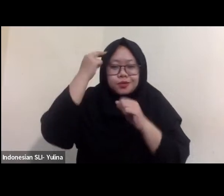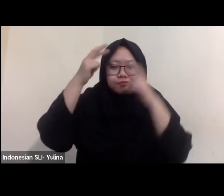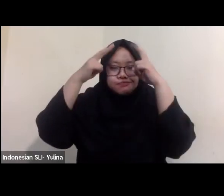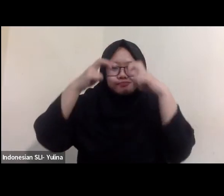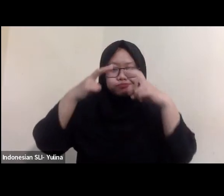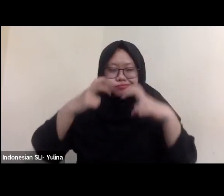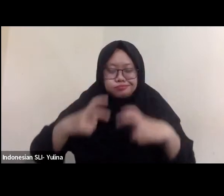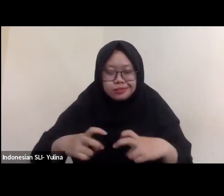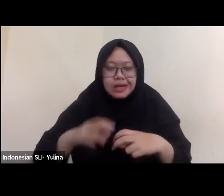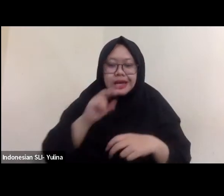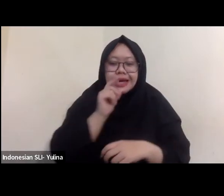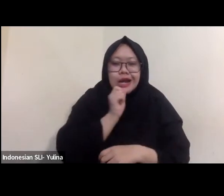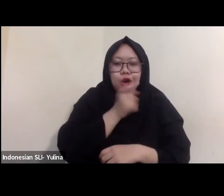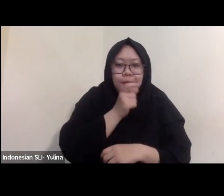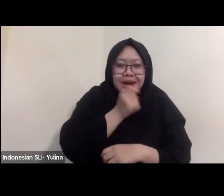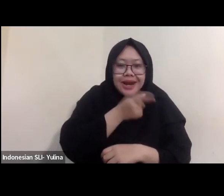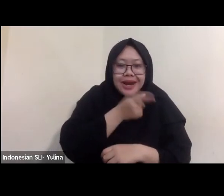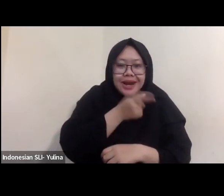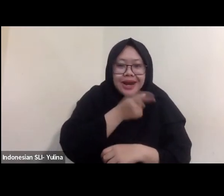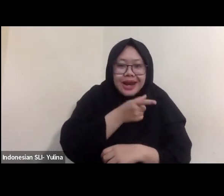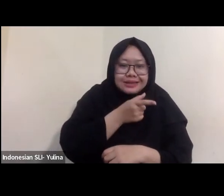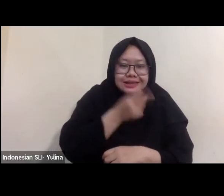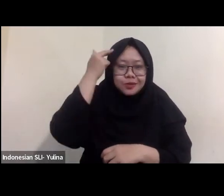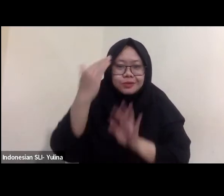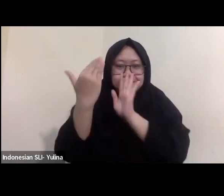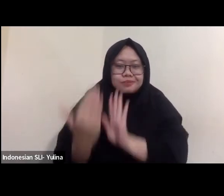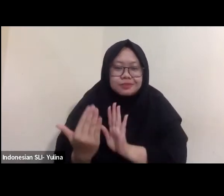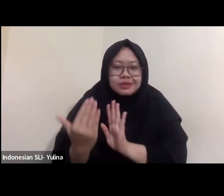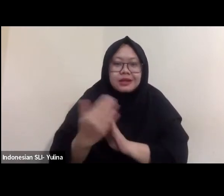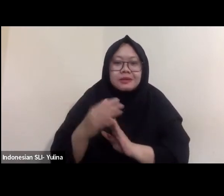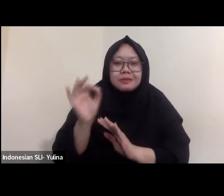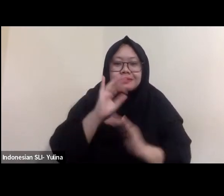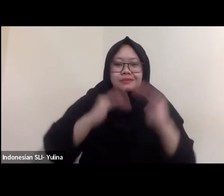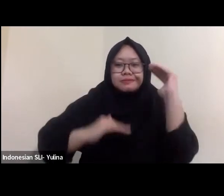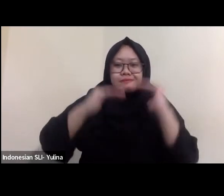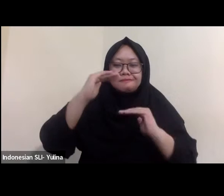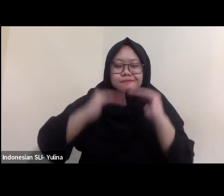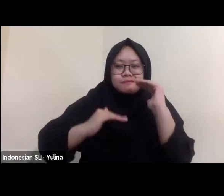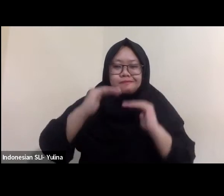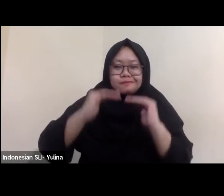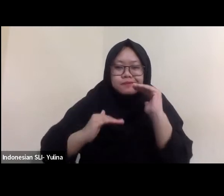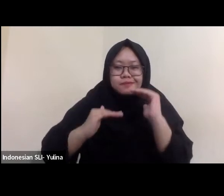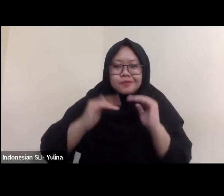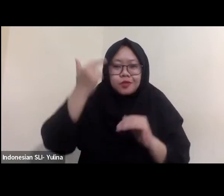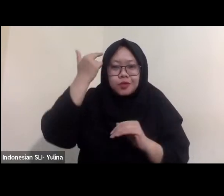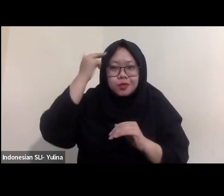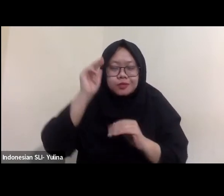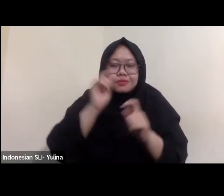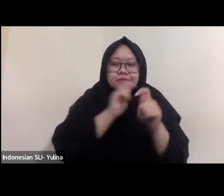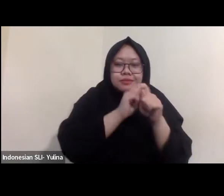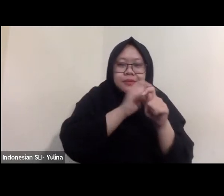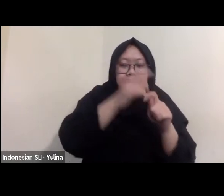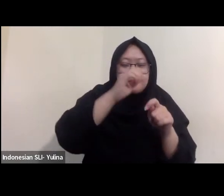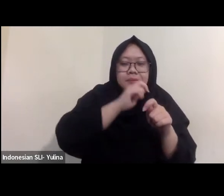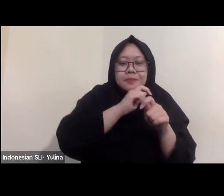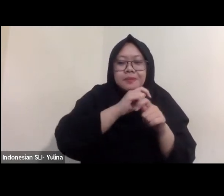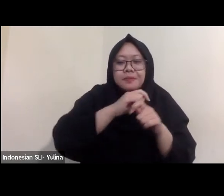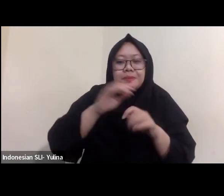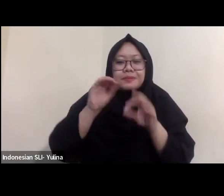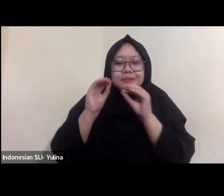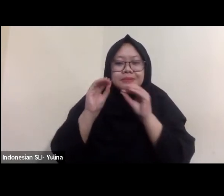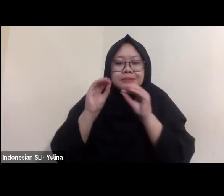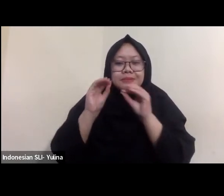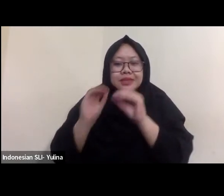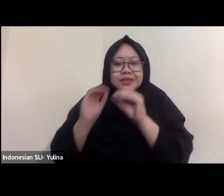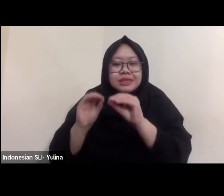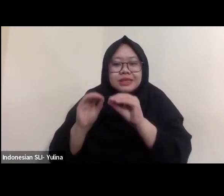inequalities and education recovery. Last but not least, let's make this global webinar an opportunity for us